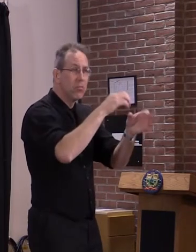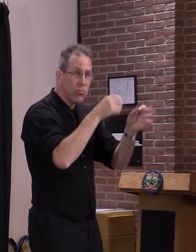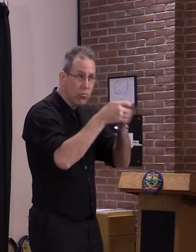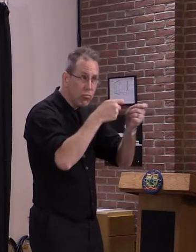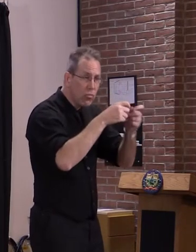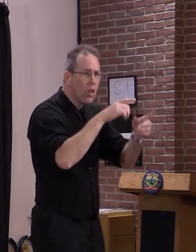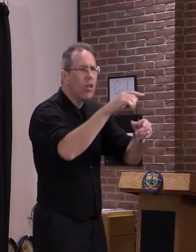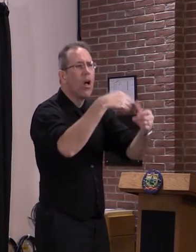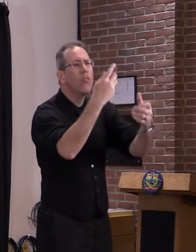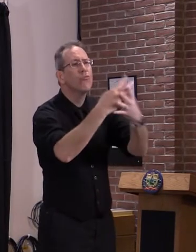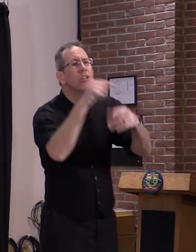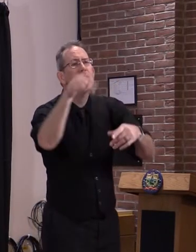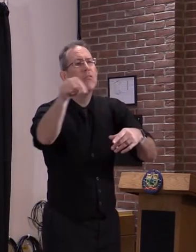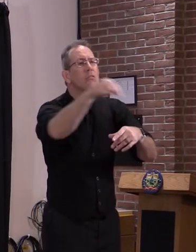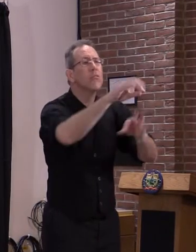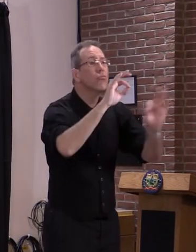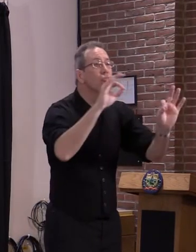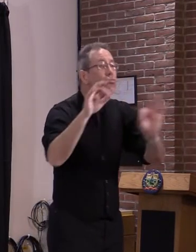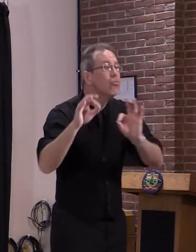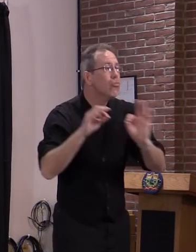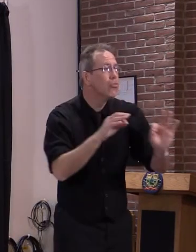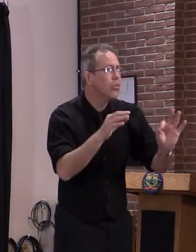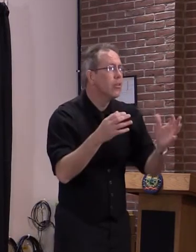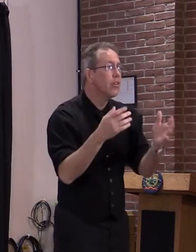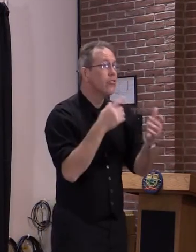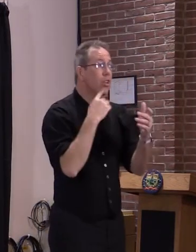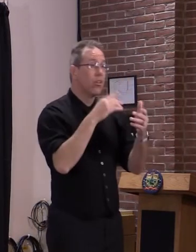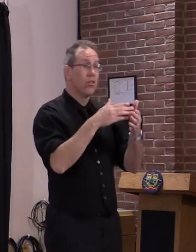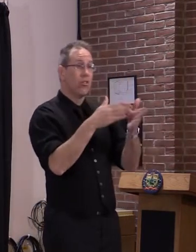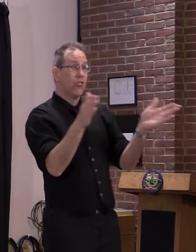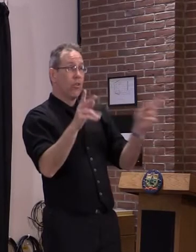guidance does not come under the general population guidance either.